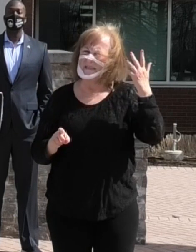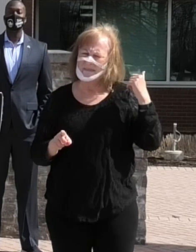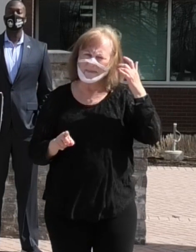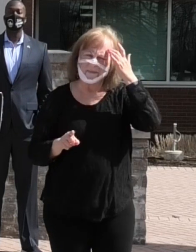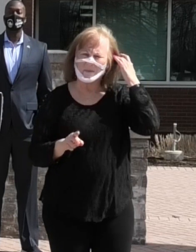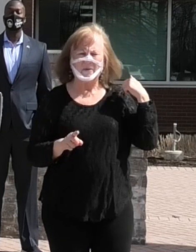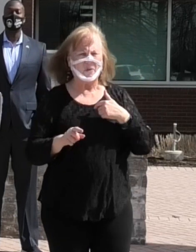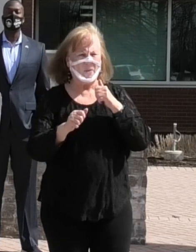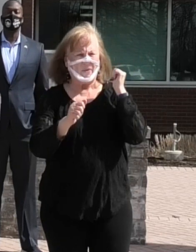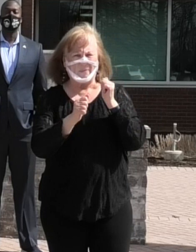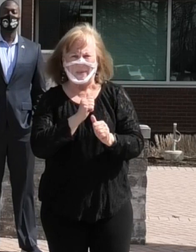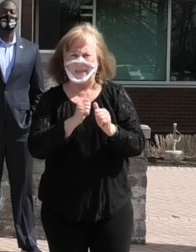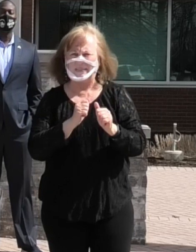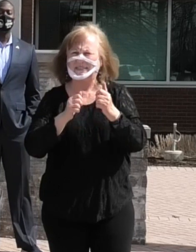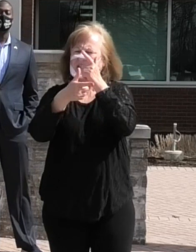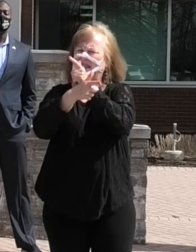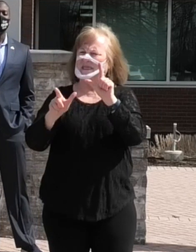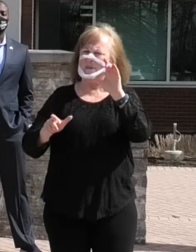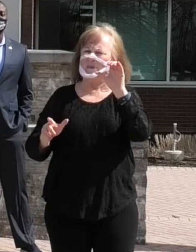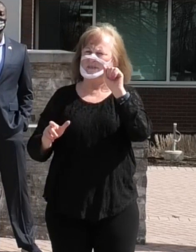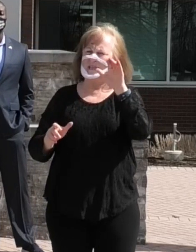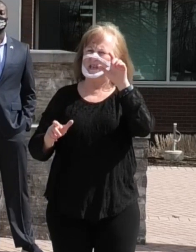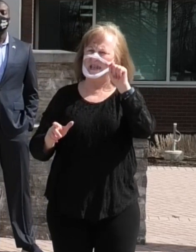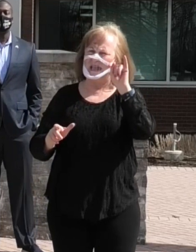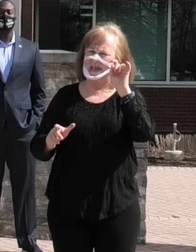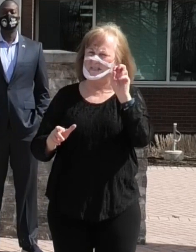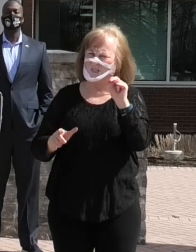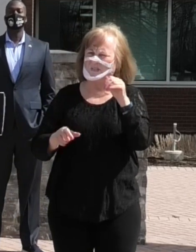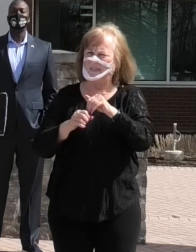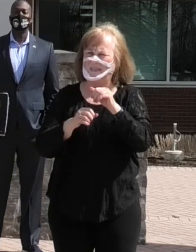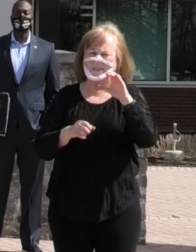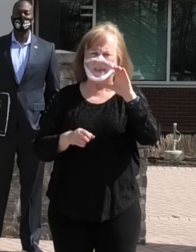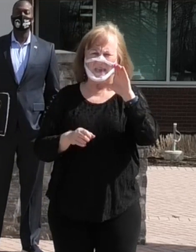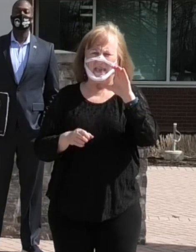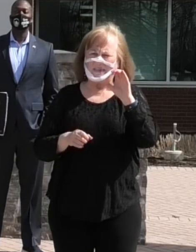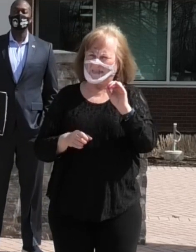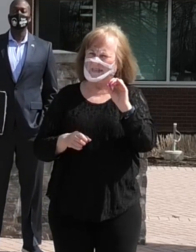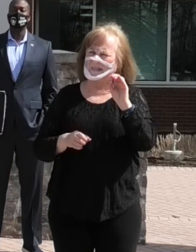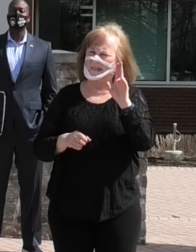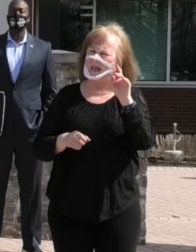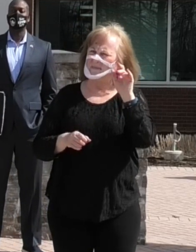we passed the Liberty Action in the County Council.